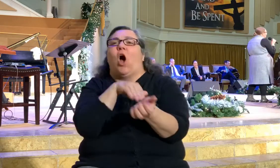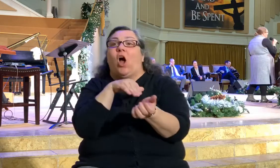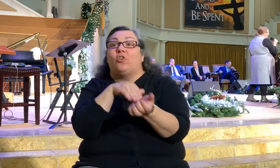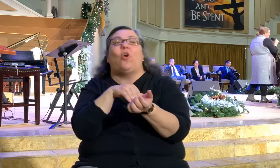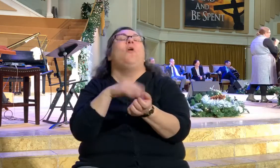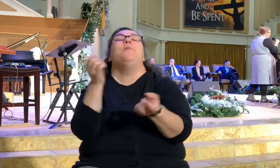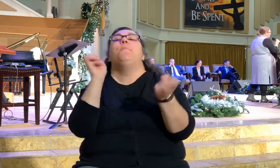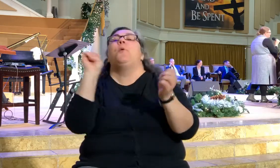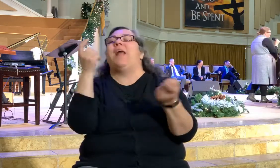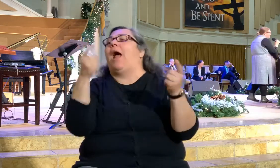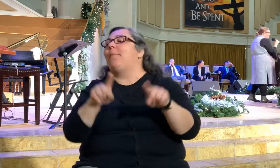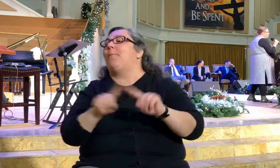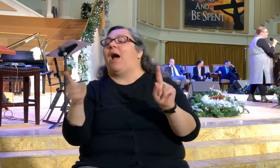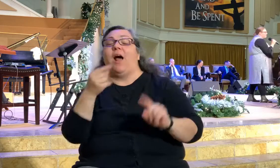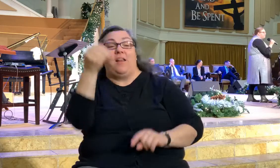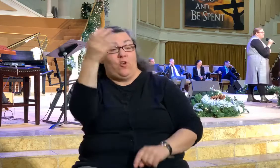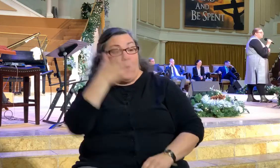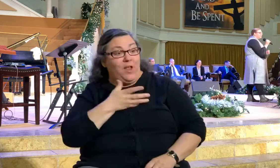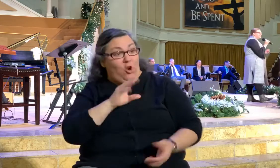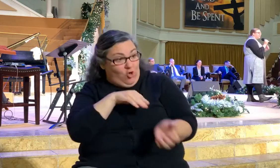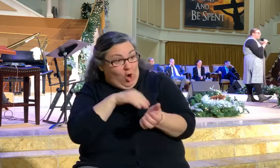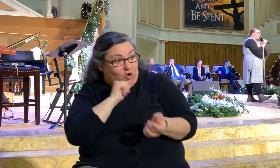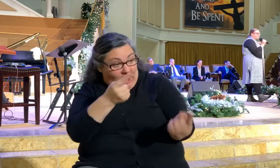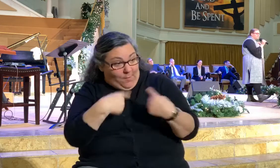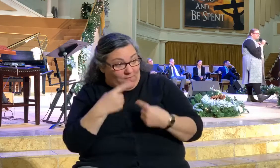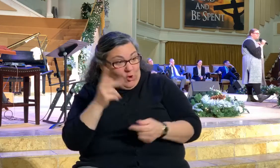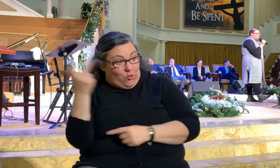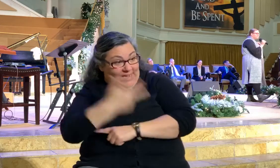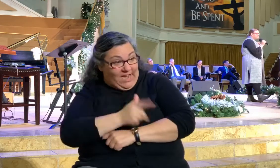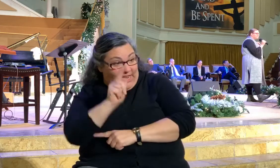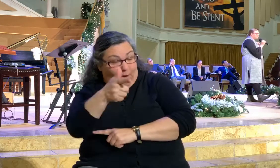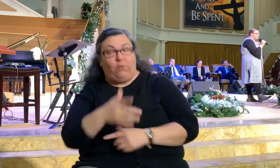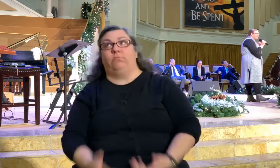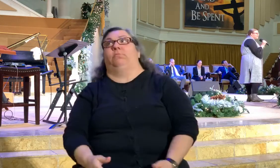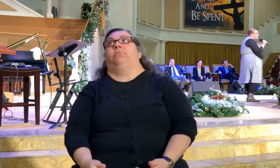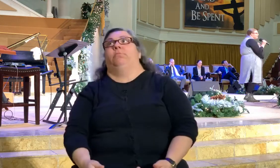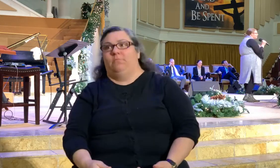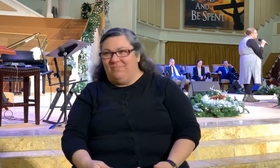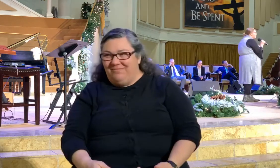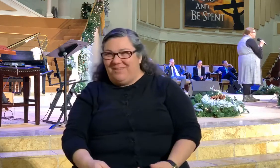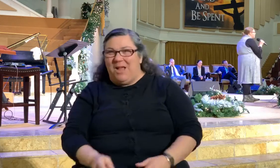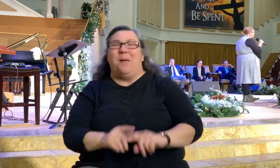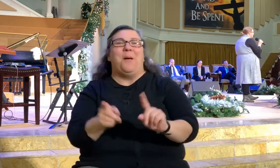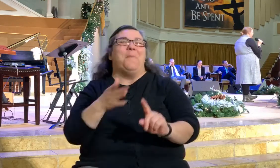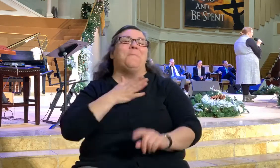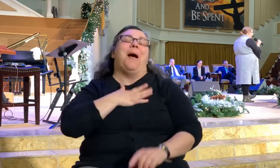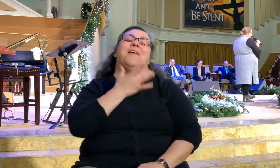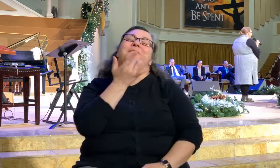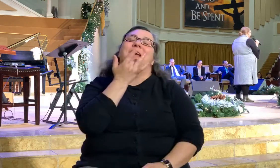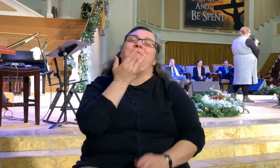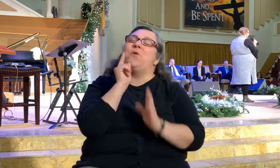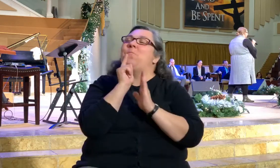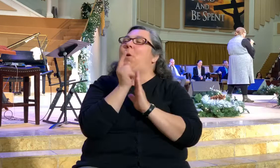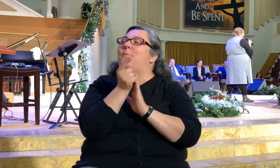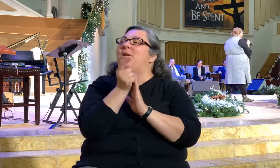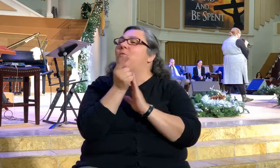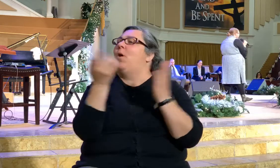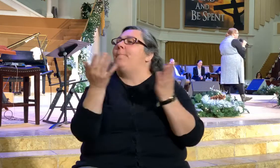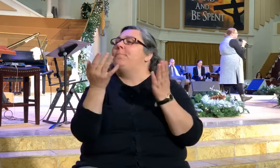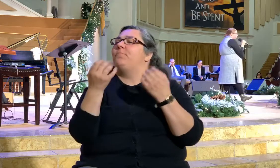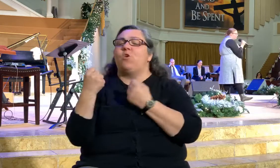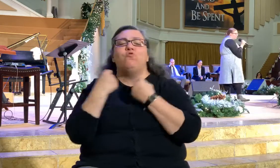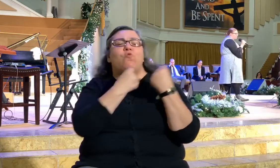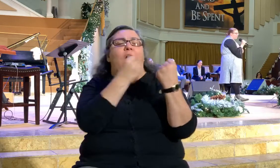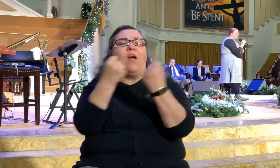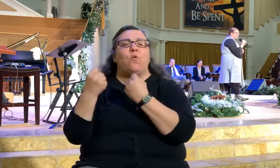But all of that was worth the love that the people of Roatan gave to me. My favorite moments had to be driving into the